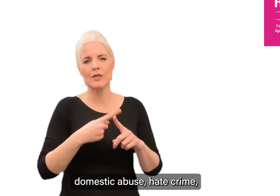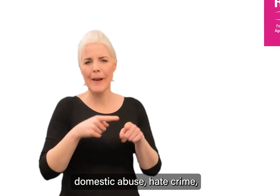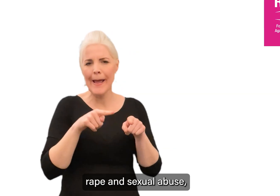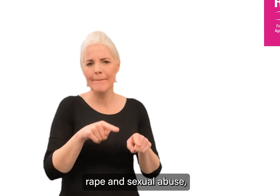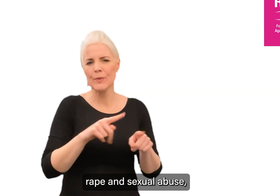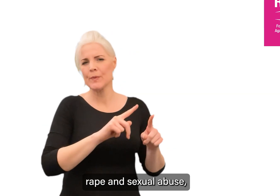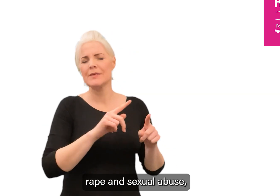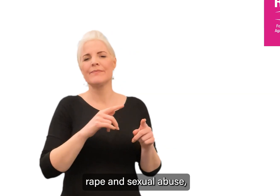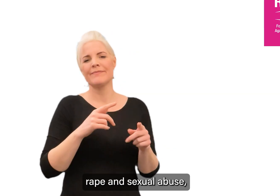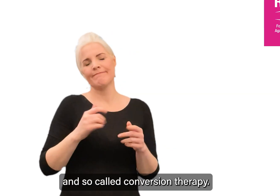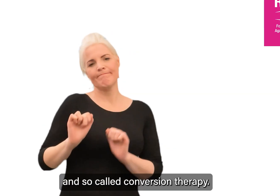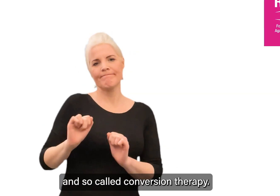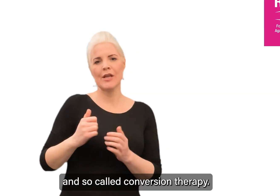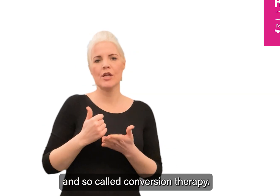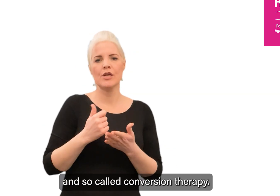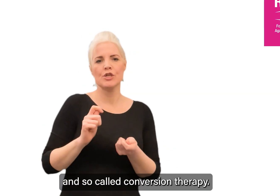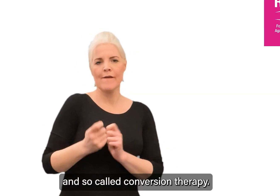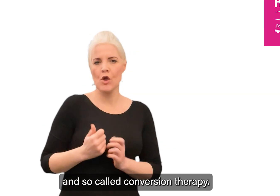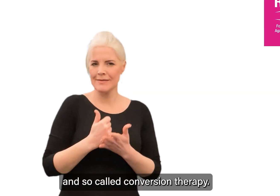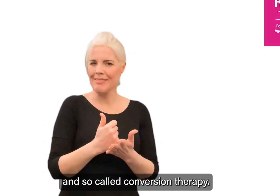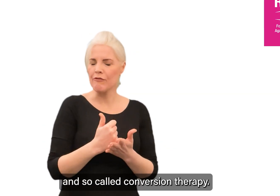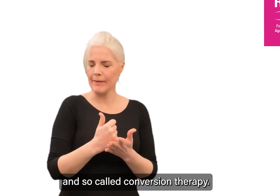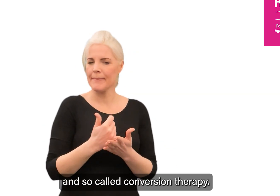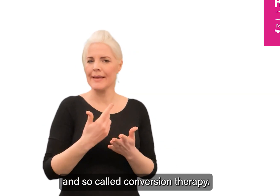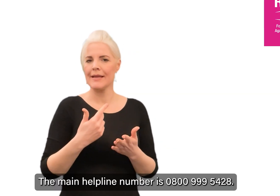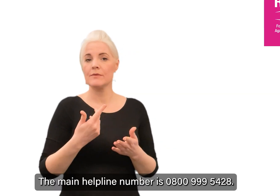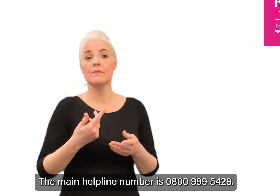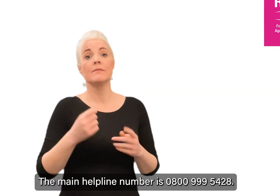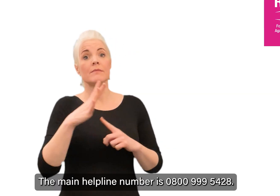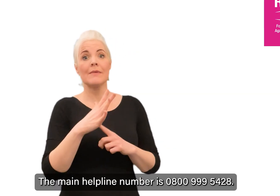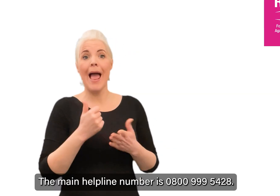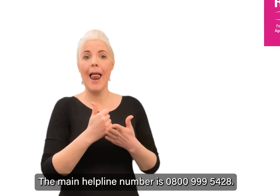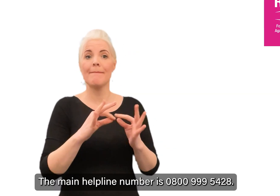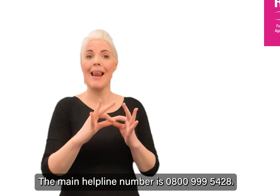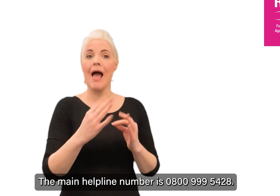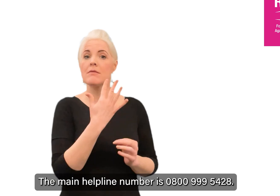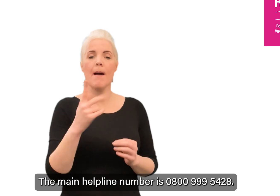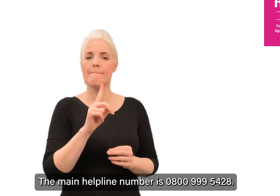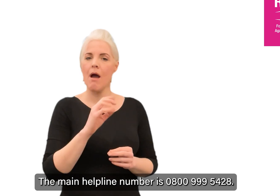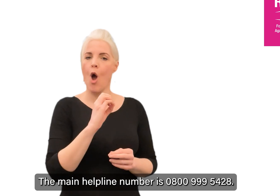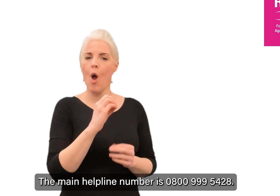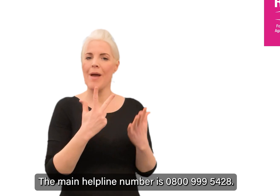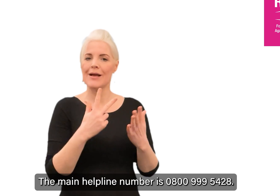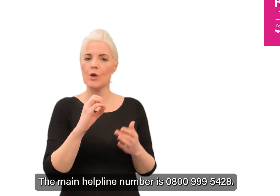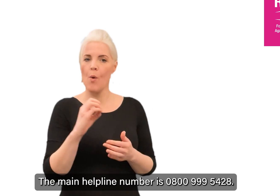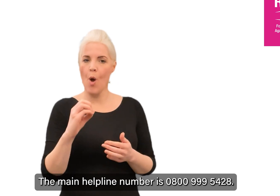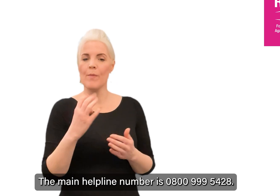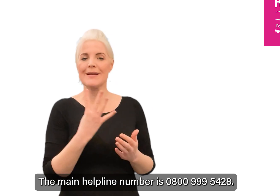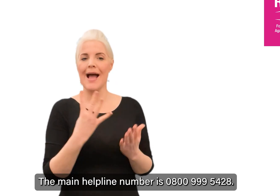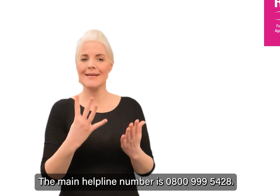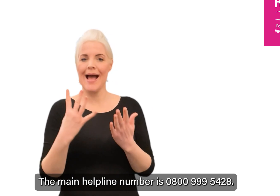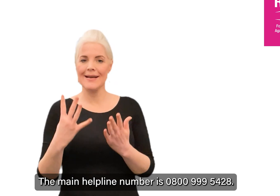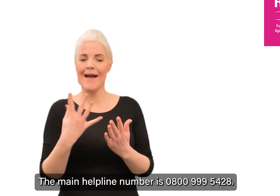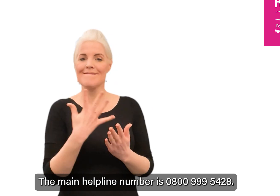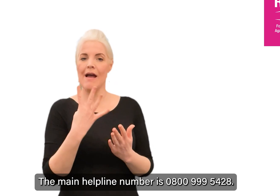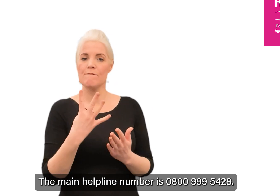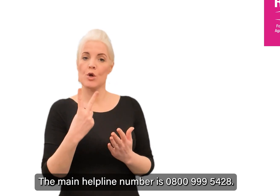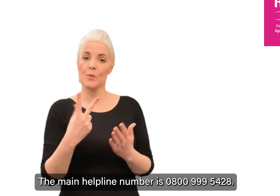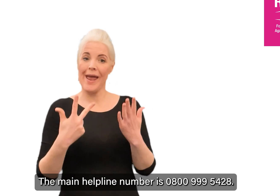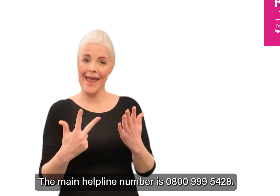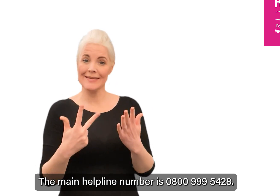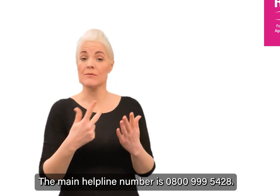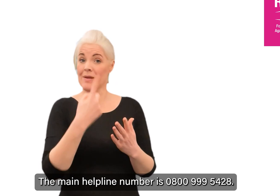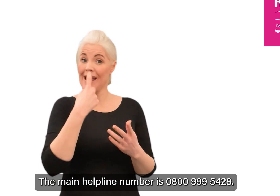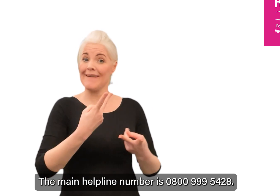crime, rape and sexual abuse, and so-called conversion therapy. The main helpline number is 0800